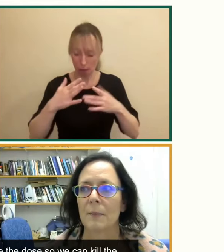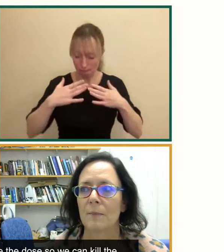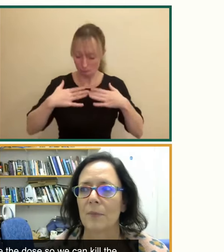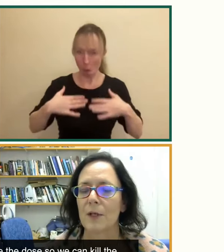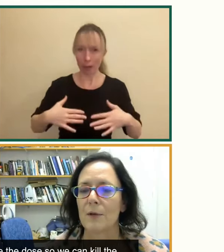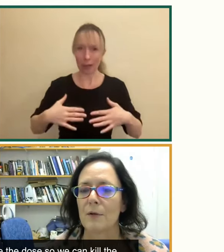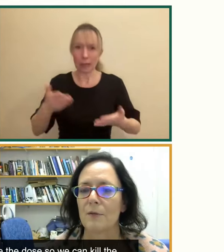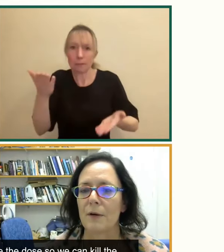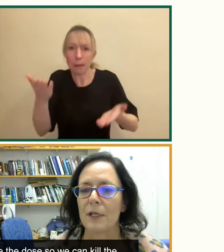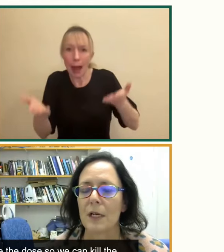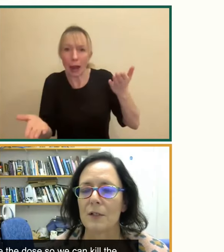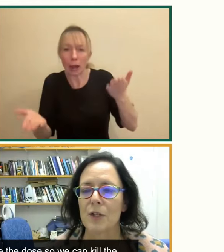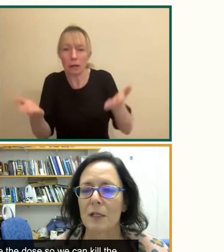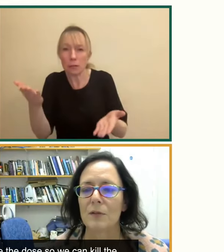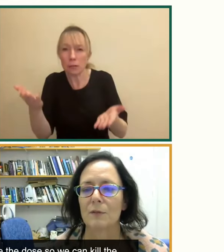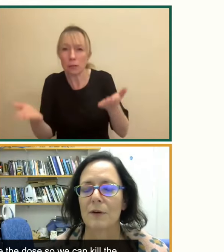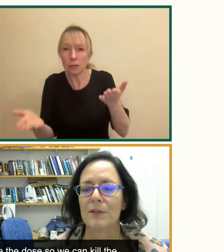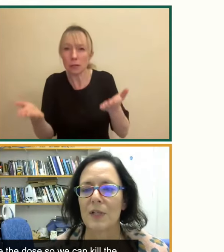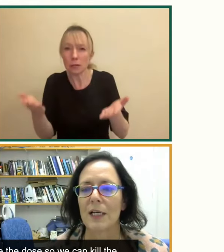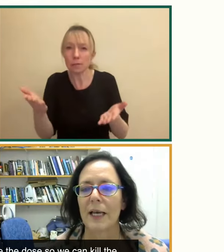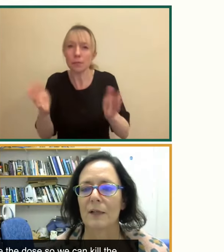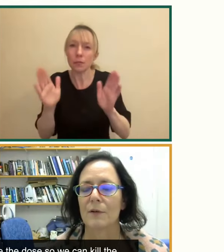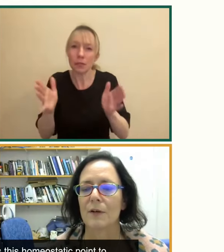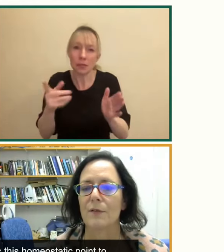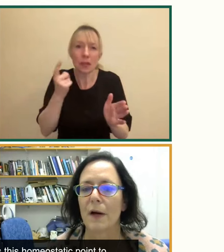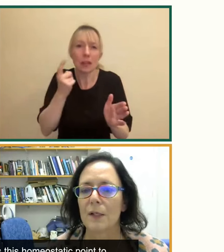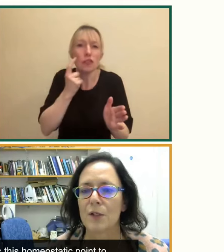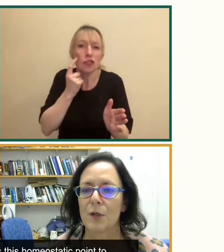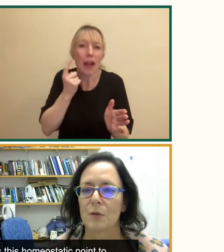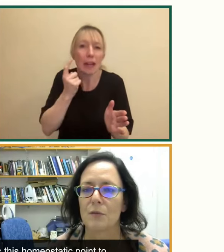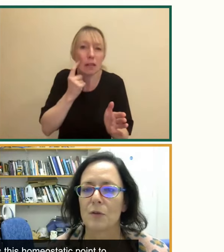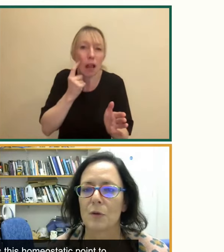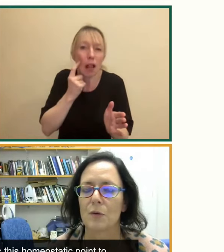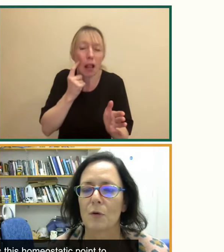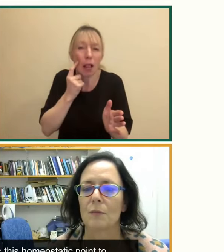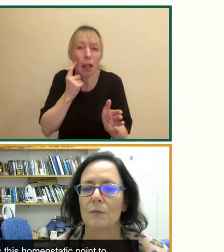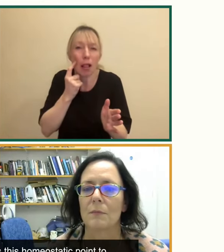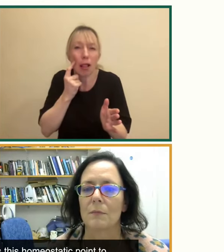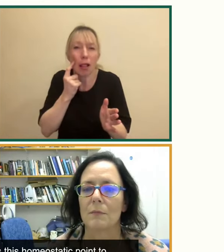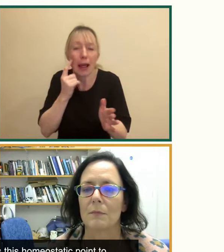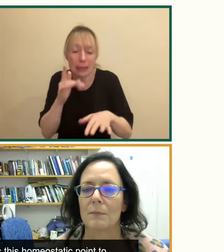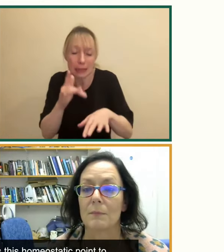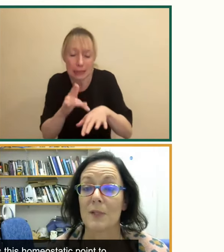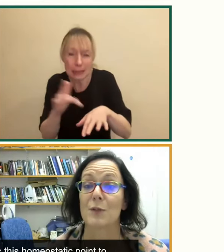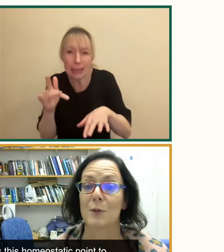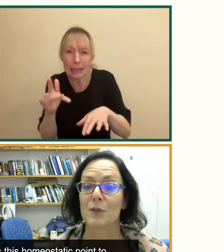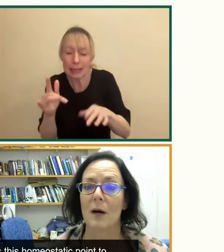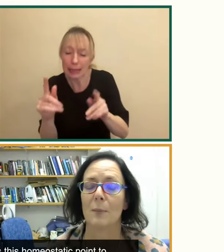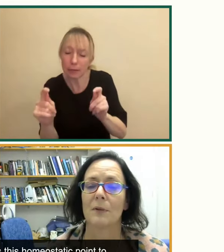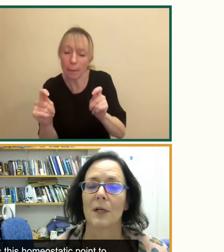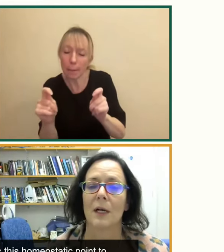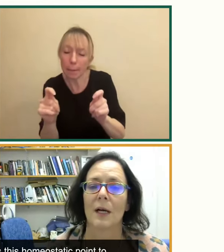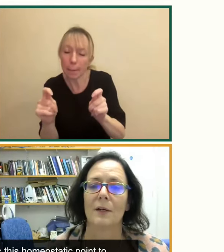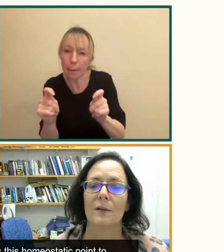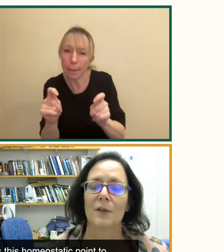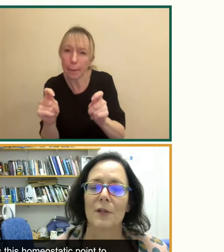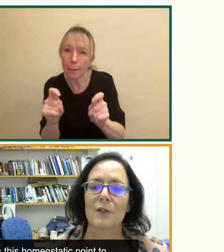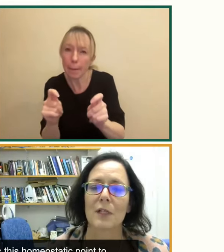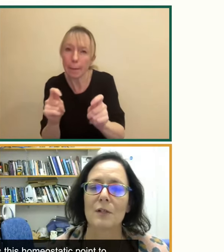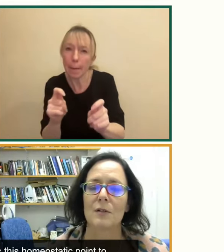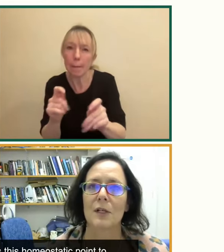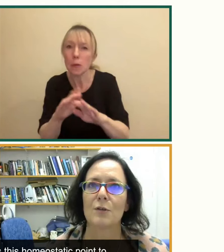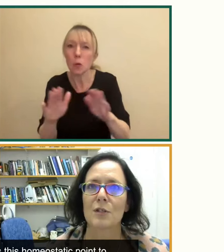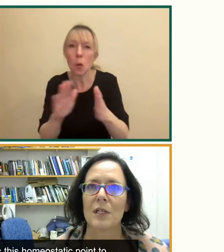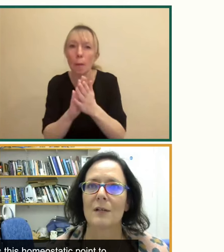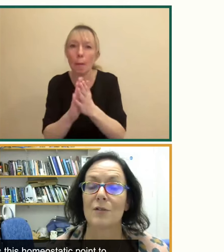be, you know, very gentle, very delicate, very fine-tuned to not mess those up. And I